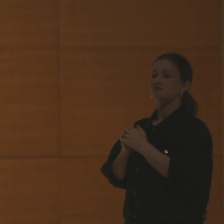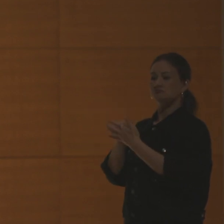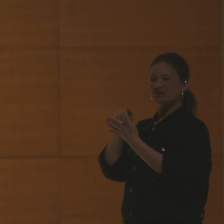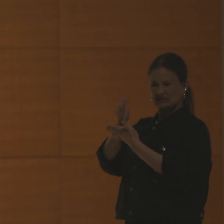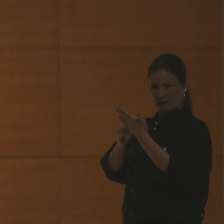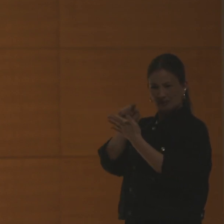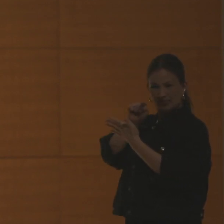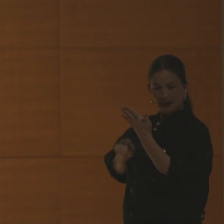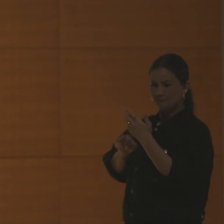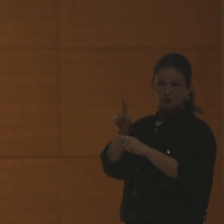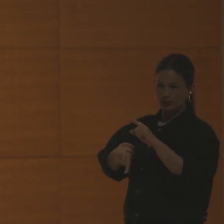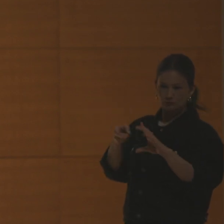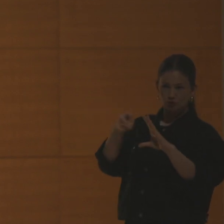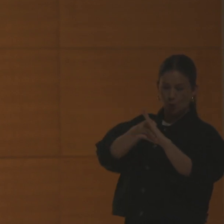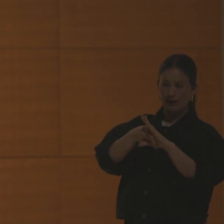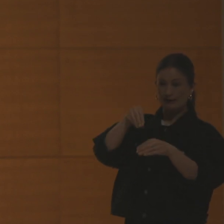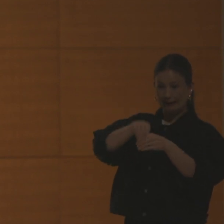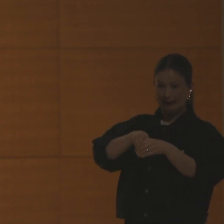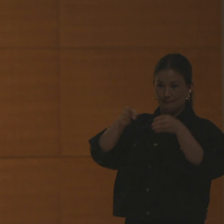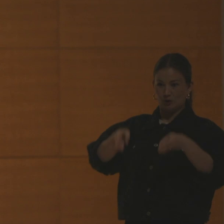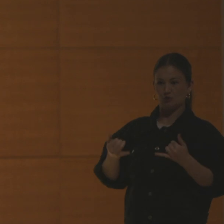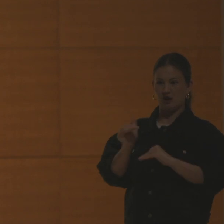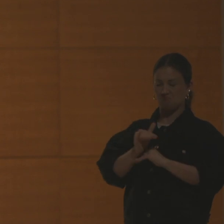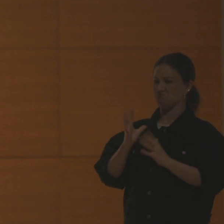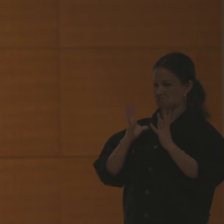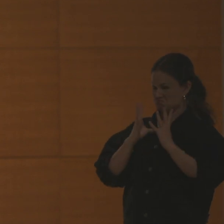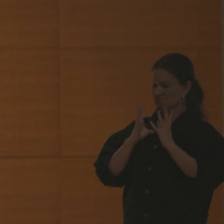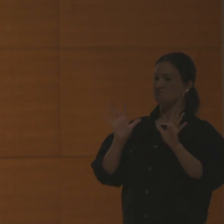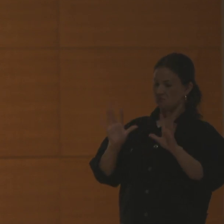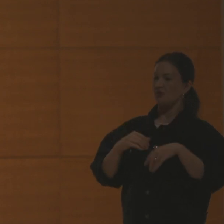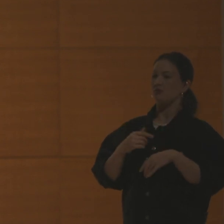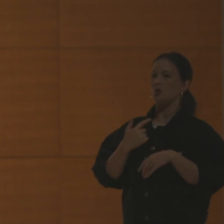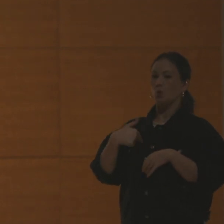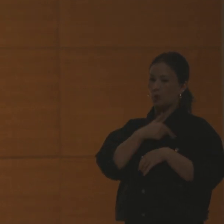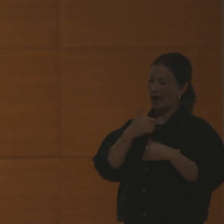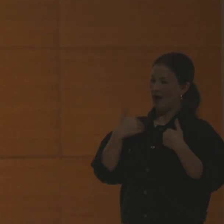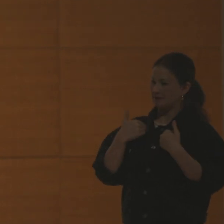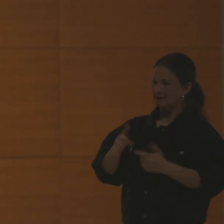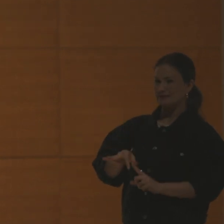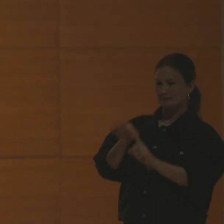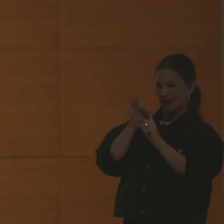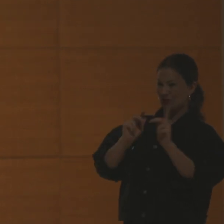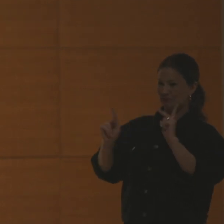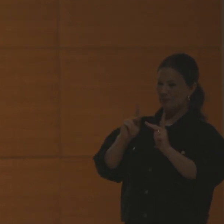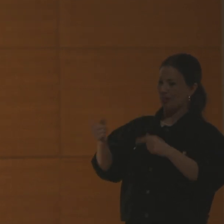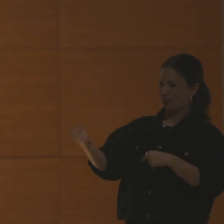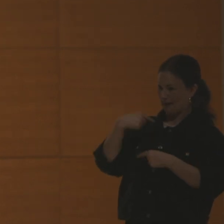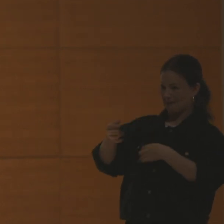were unable to join us in person tonight, we're thrilled to have some very, very special guests join us in their stead,